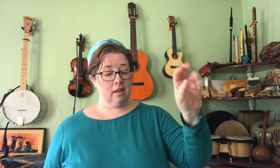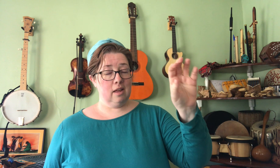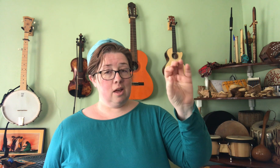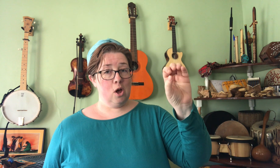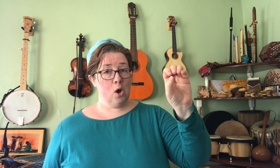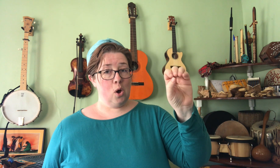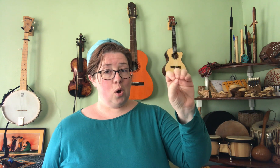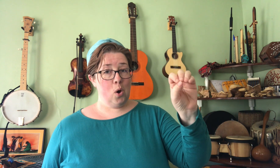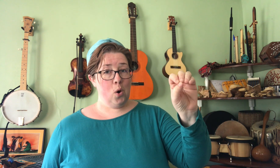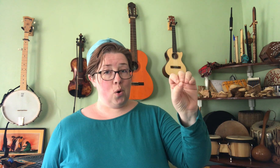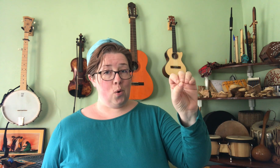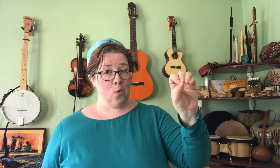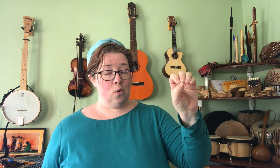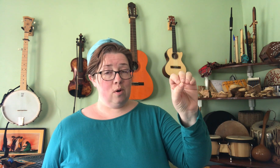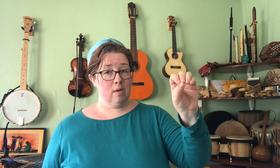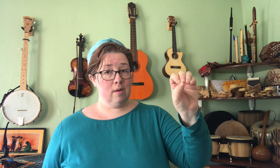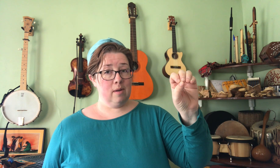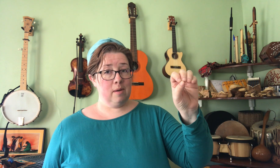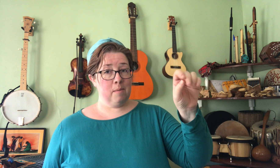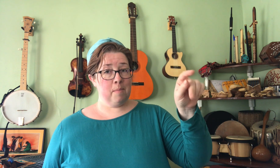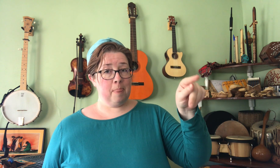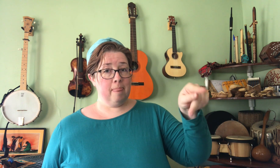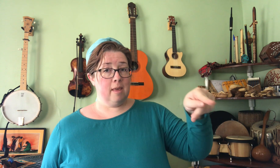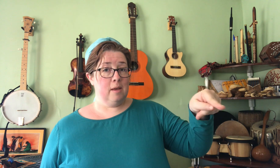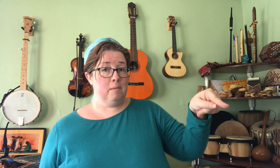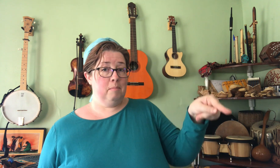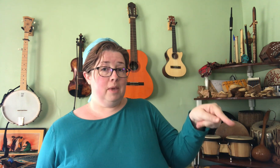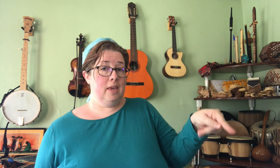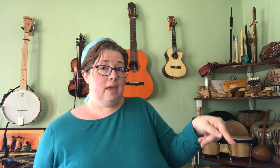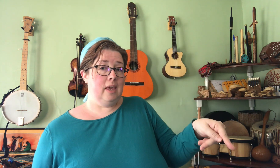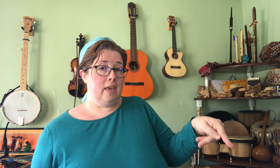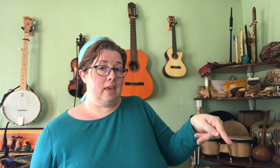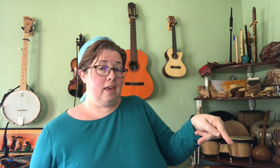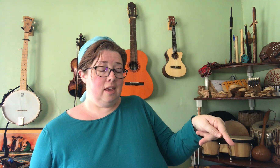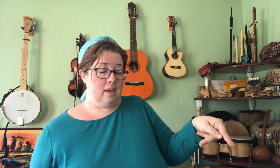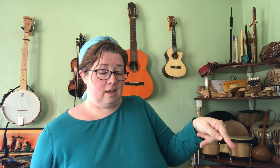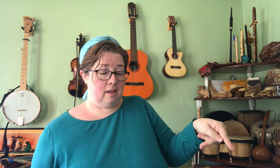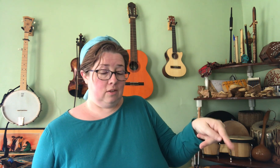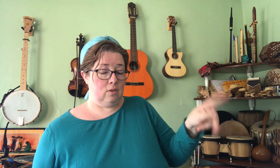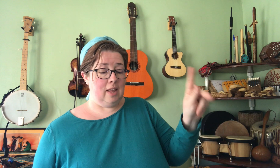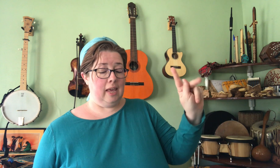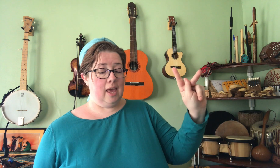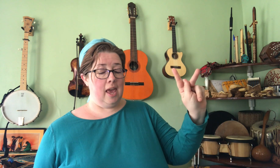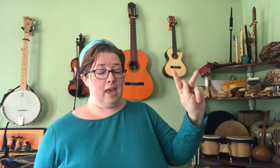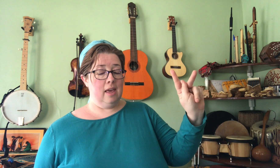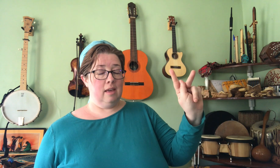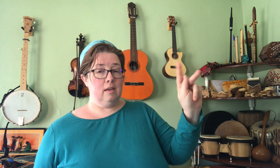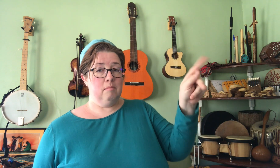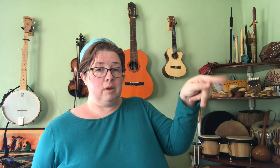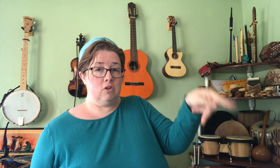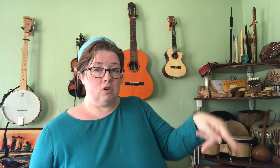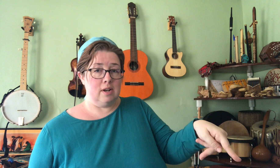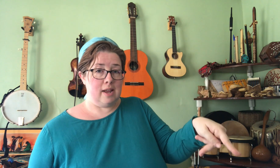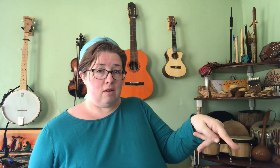O. P. So it's like K, but you turn it down.